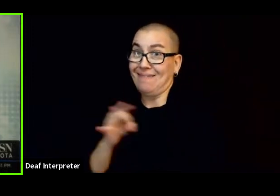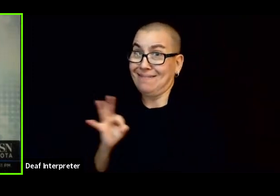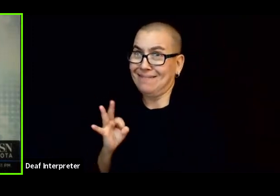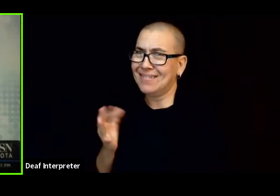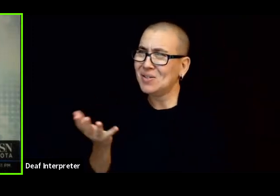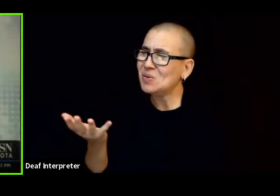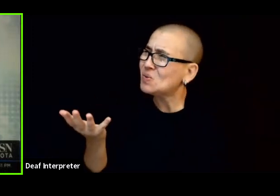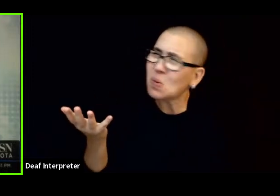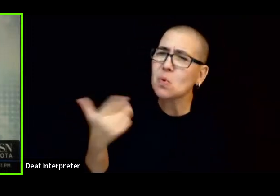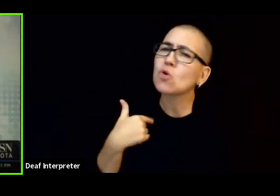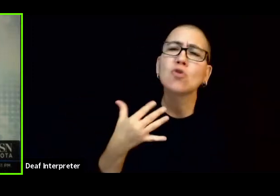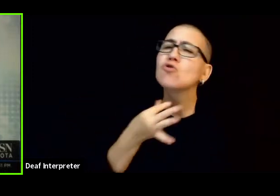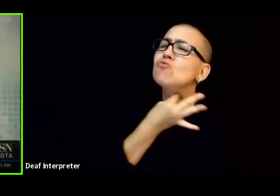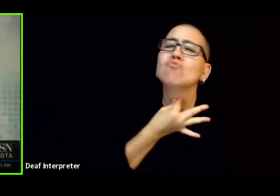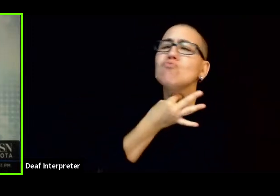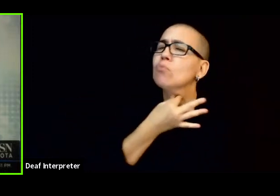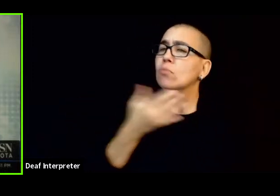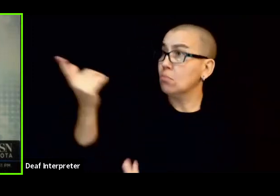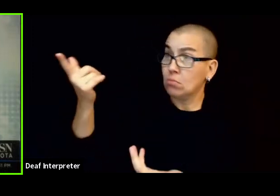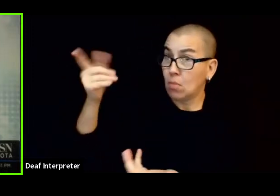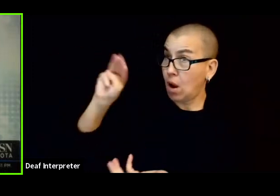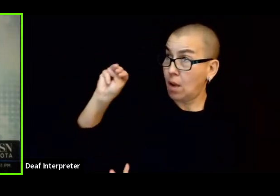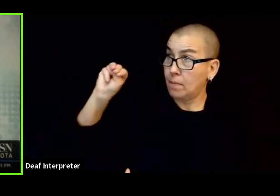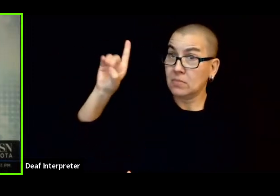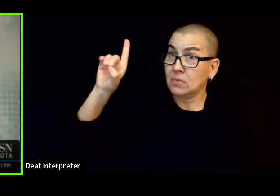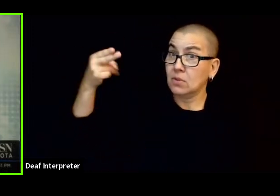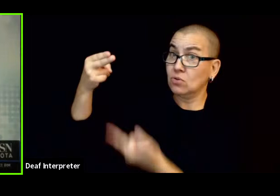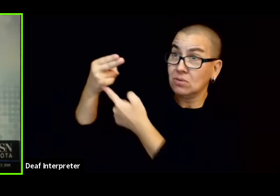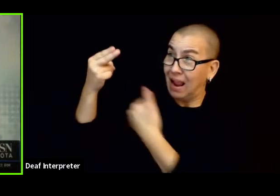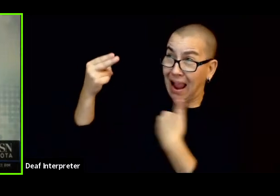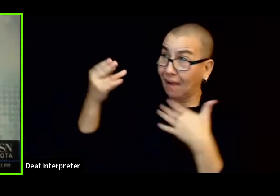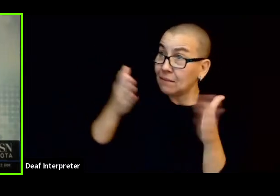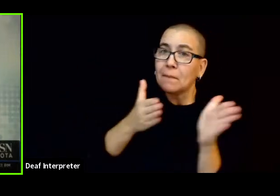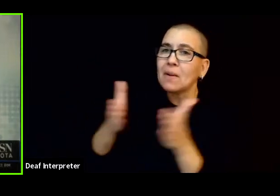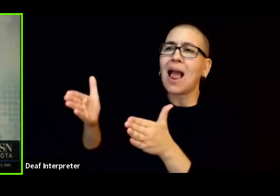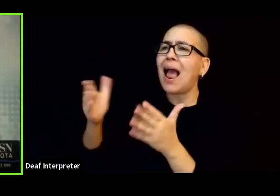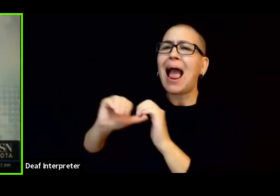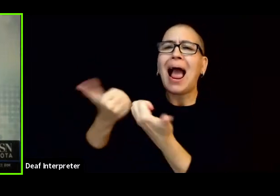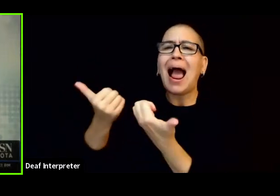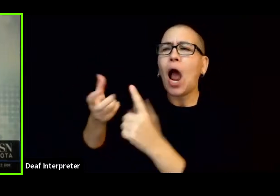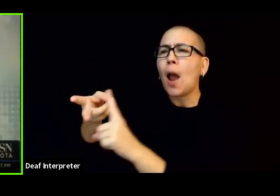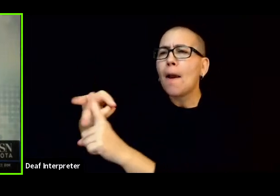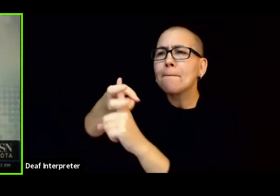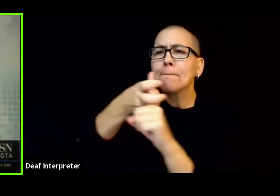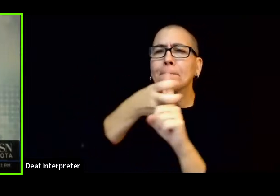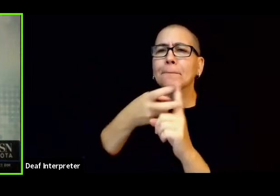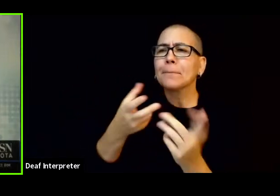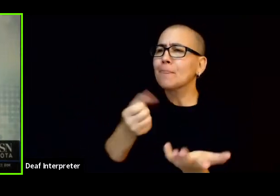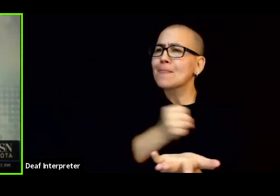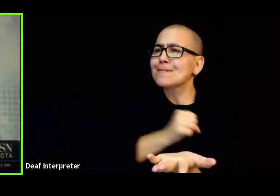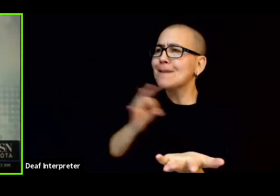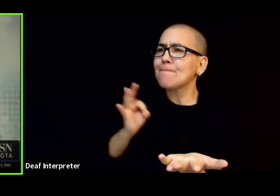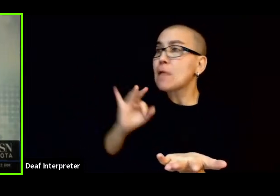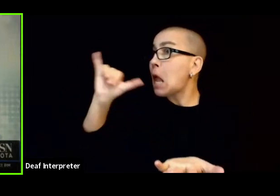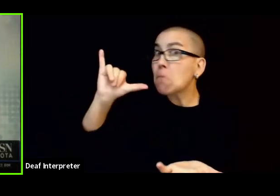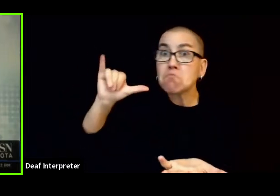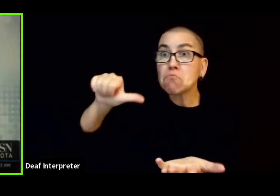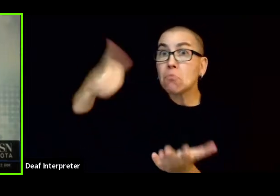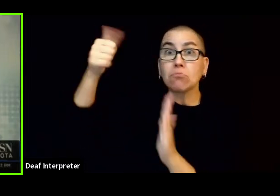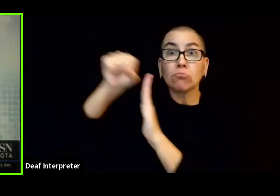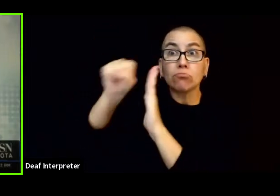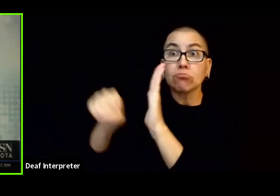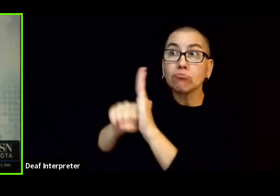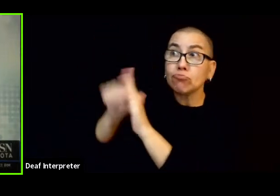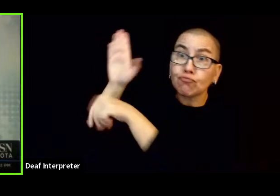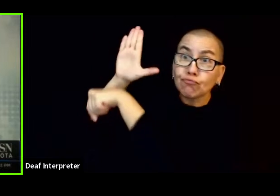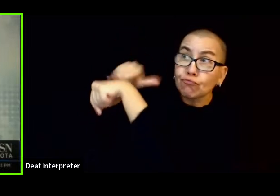to recruit additional staff, either from other states or traveling healthcare workers to fill this gap? Or is it going to be up to individual hospital